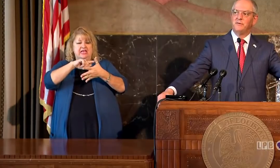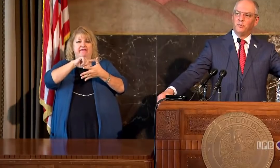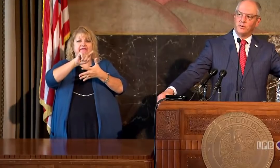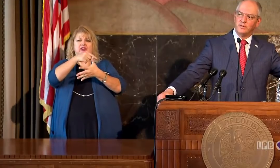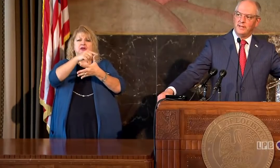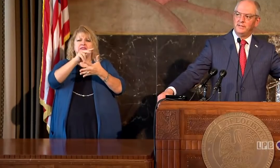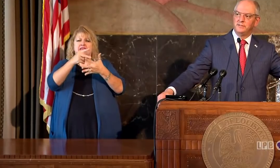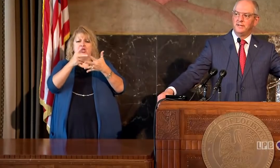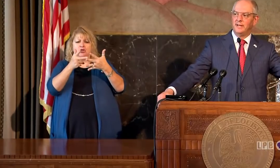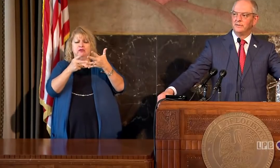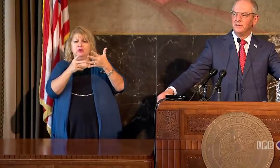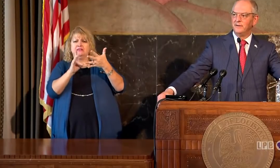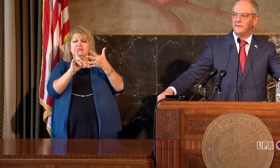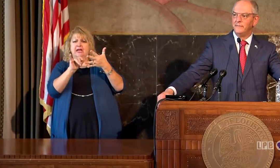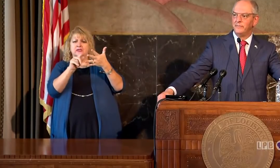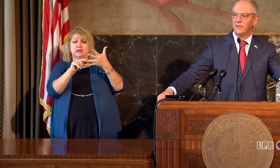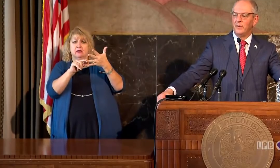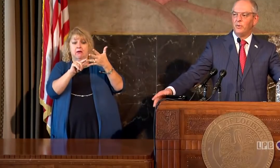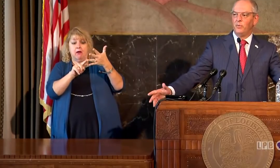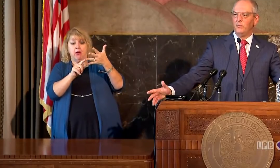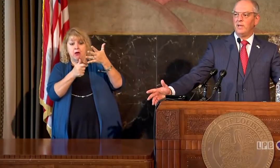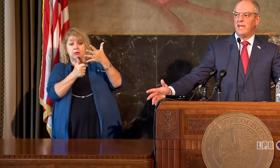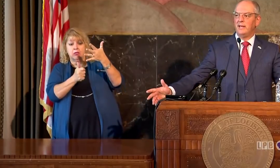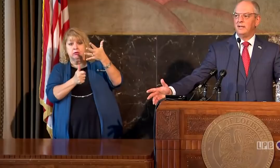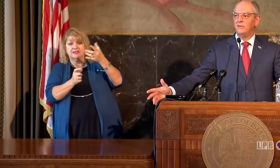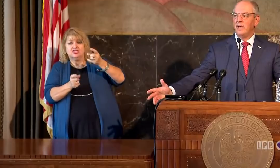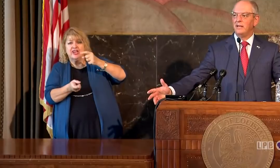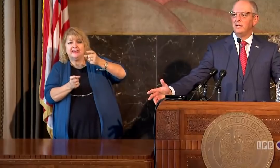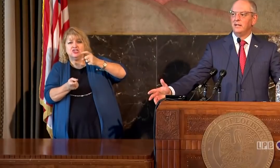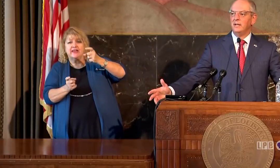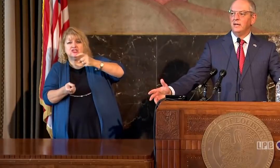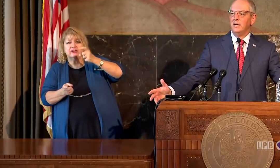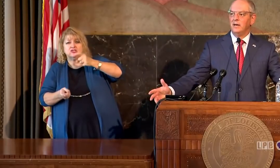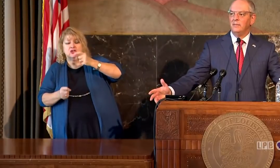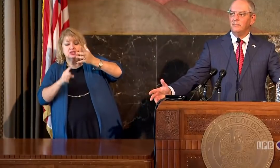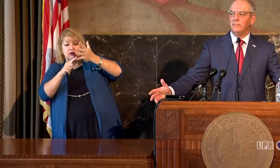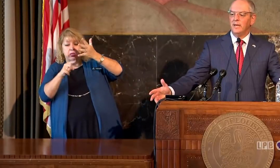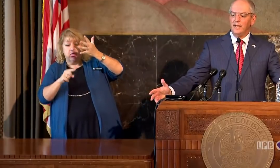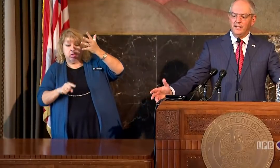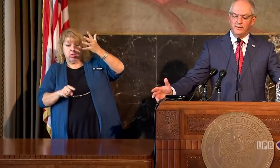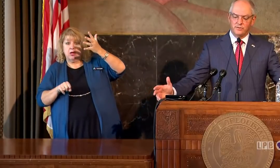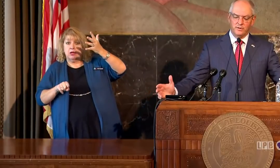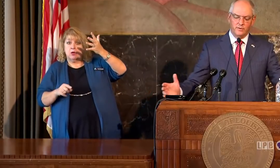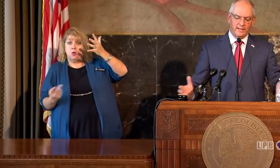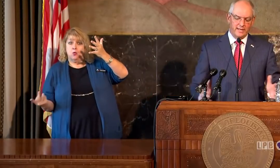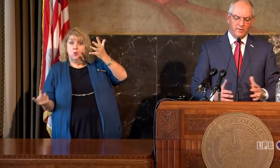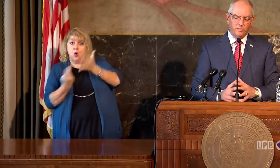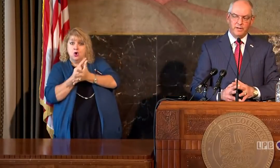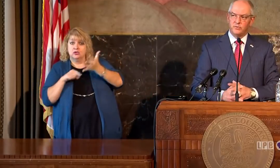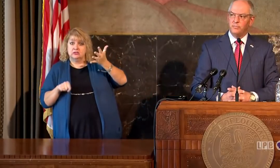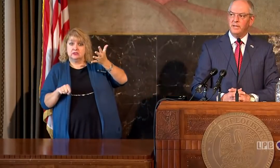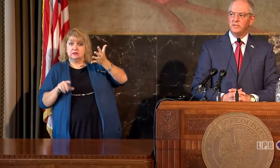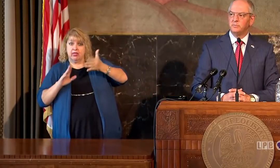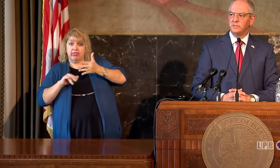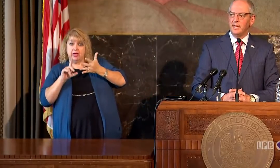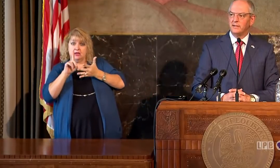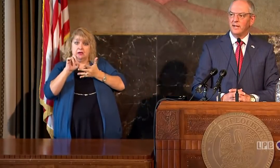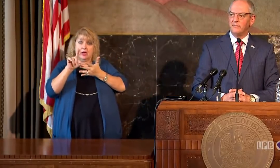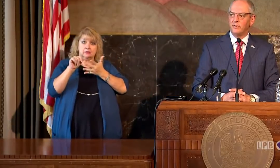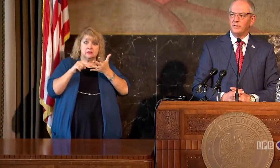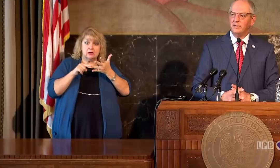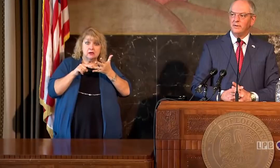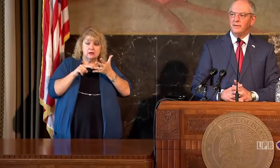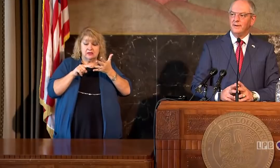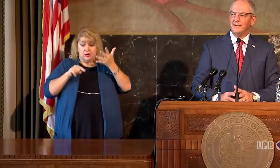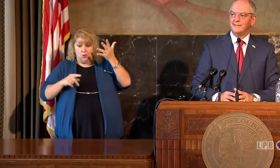out that's even more contagious than Delta? We can't know that. And so I think it would be a tremendous mistake